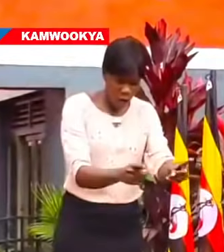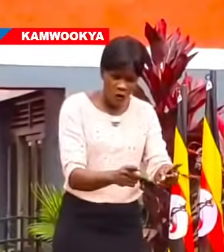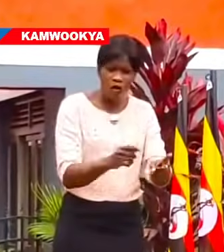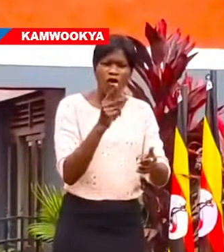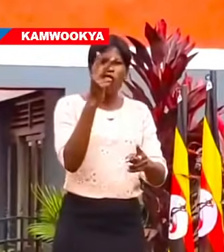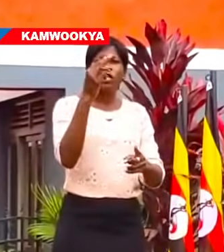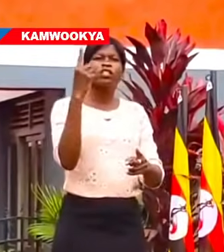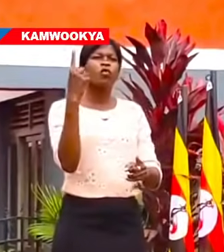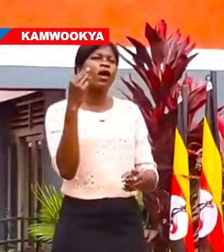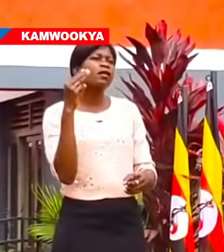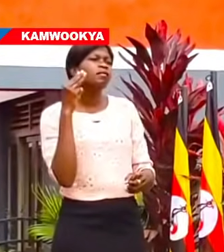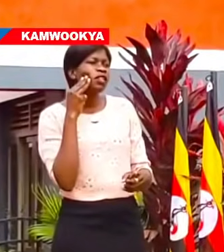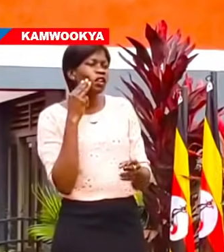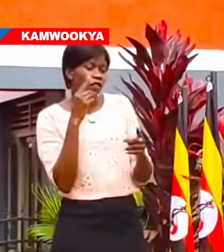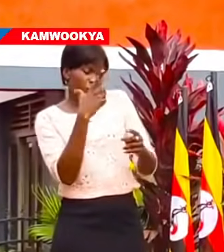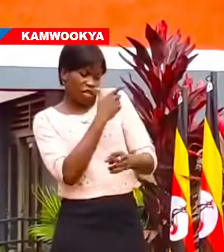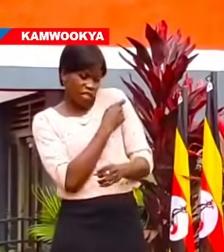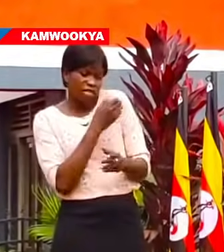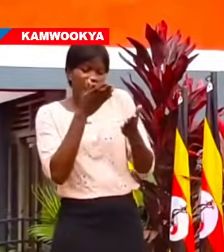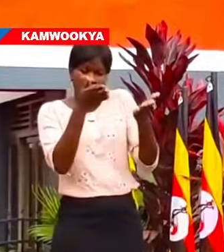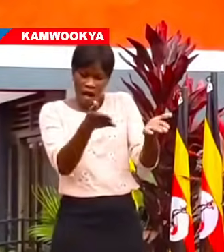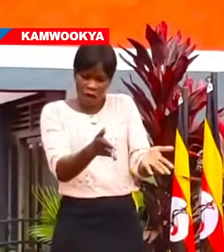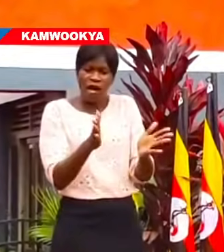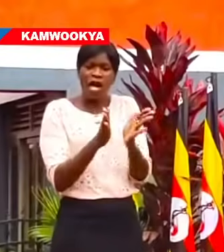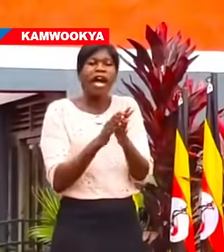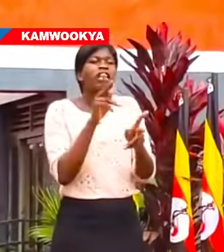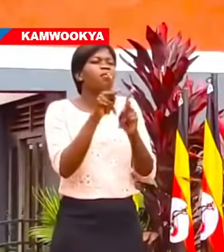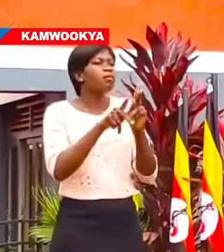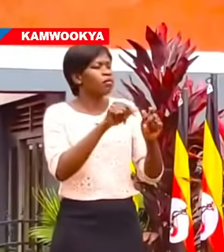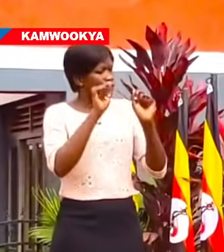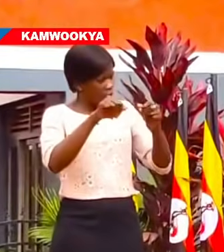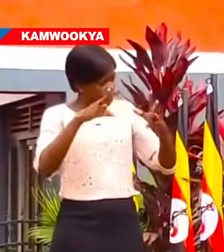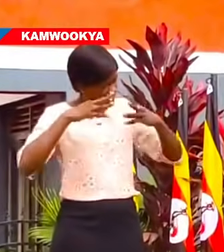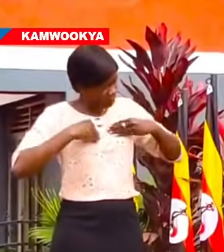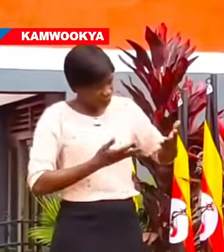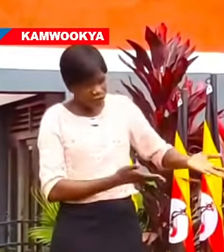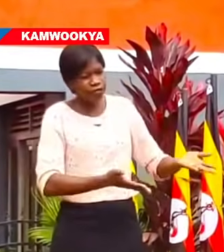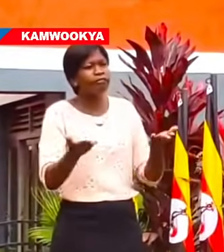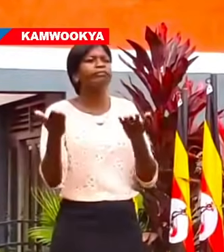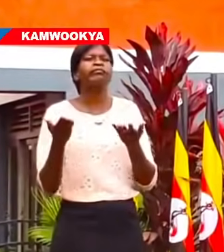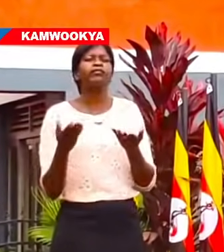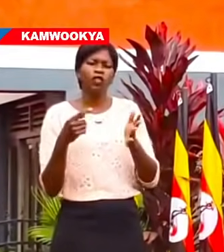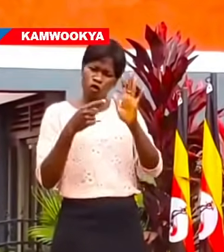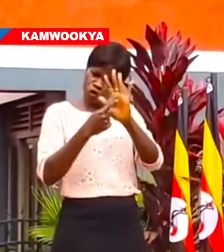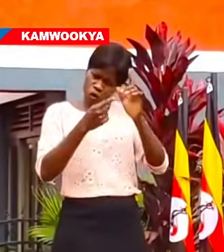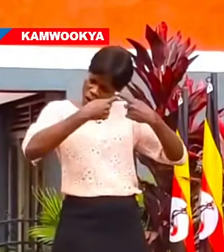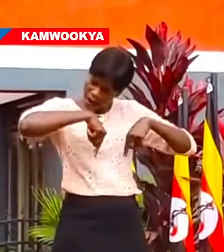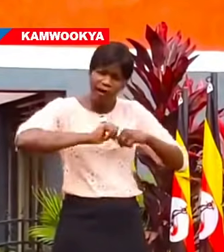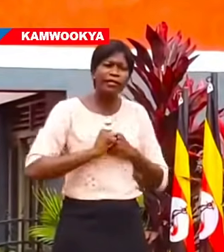over 12 million Ugandans will have been vaccinated? Where is that plan? Show us to see that